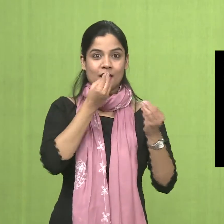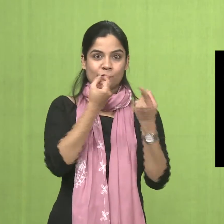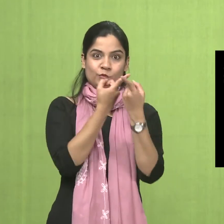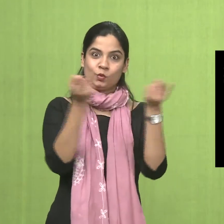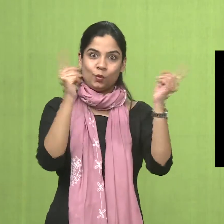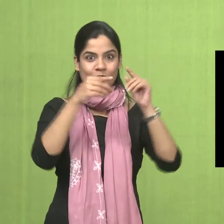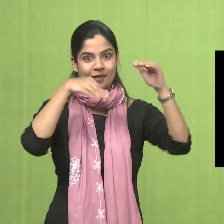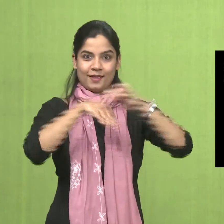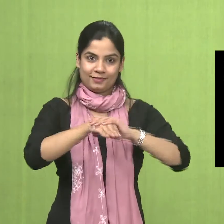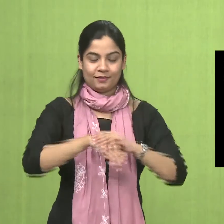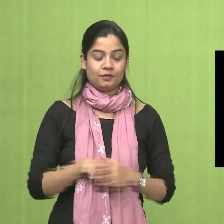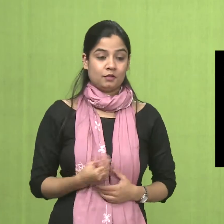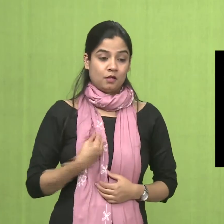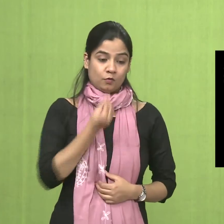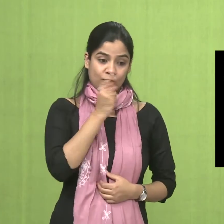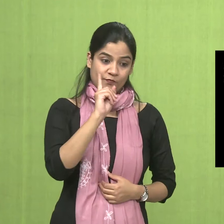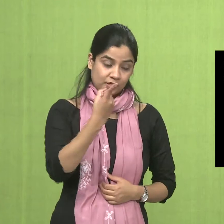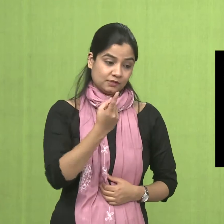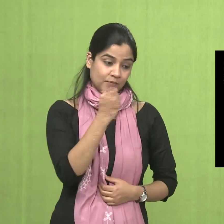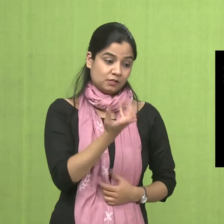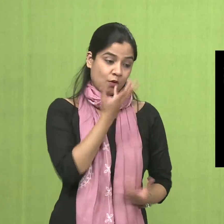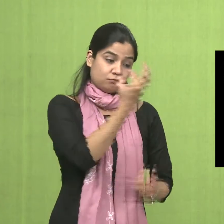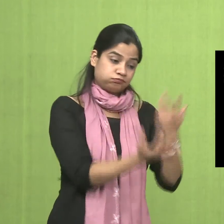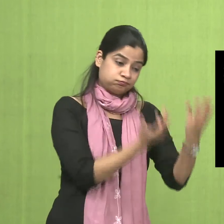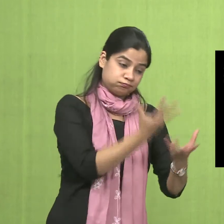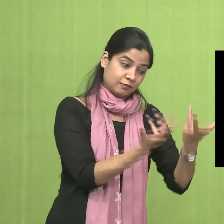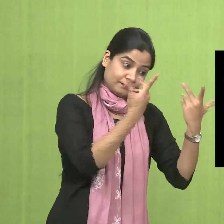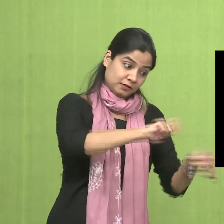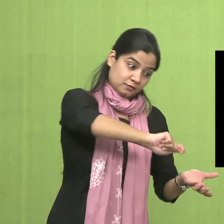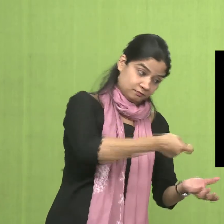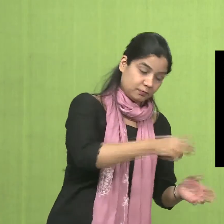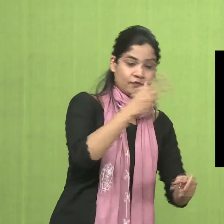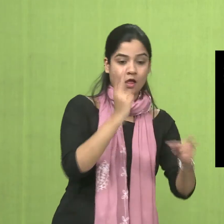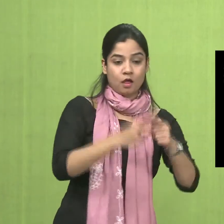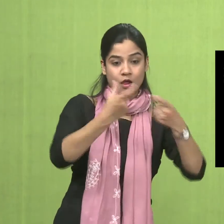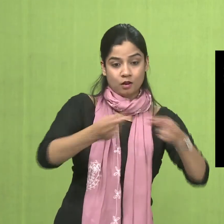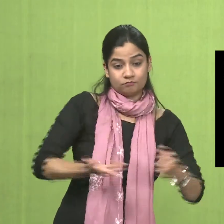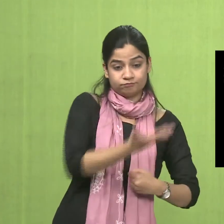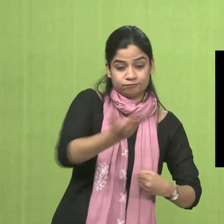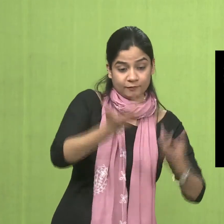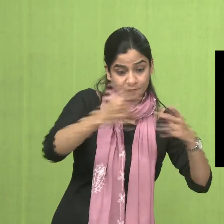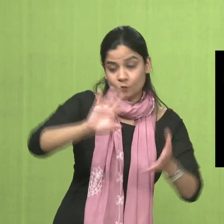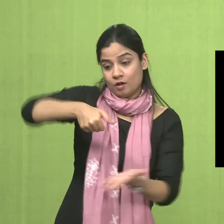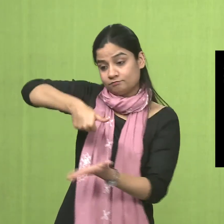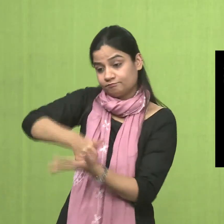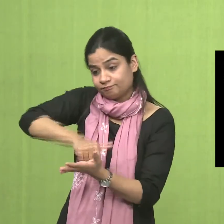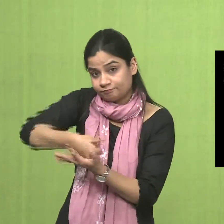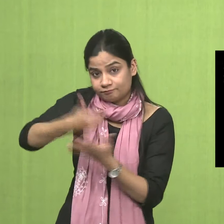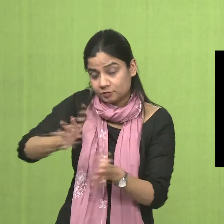time. In the kitchen, dovetailing is a process of combining 2 or more activities at the same time. Like for